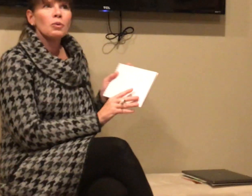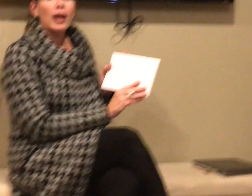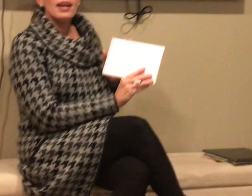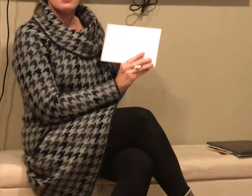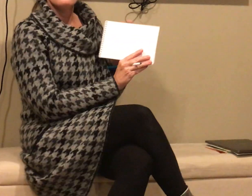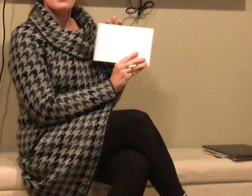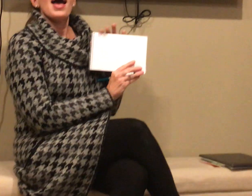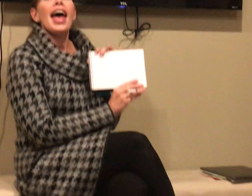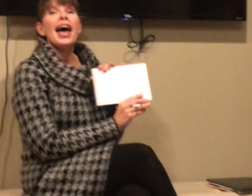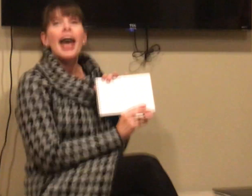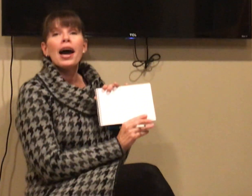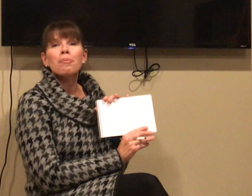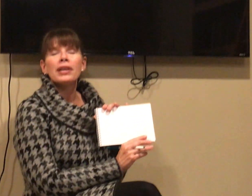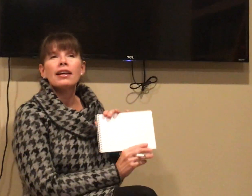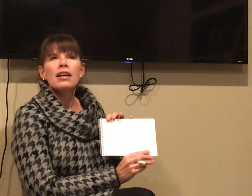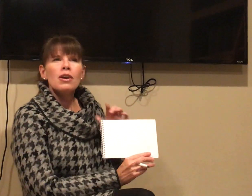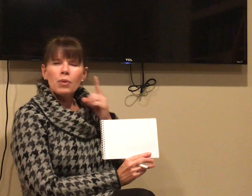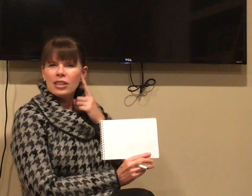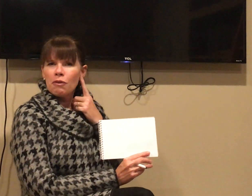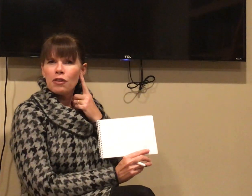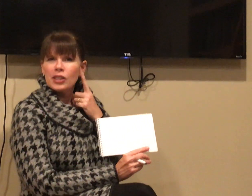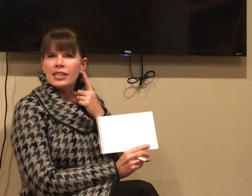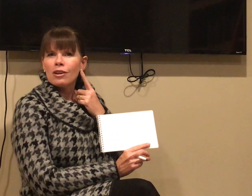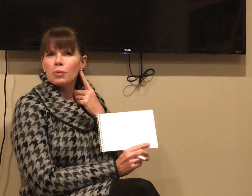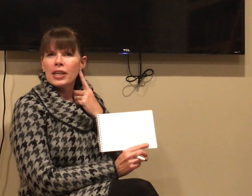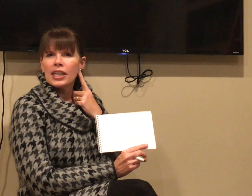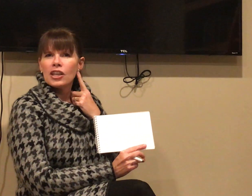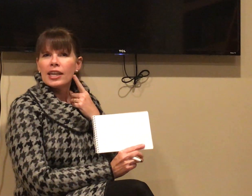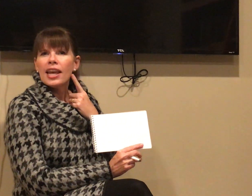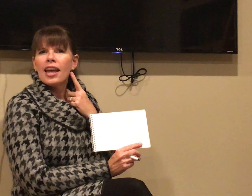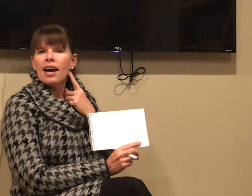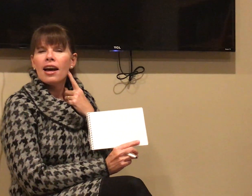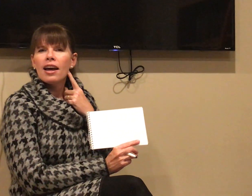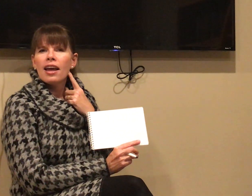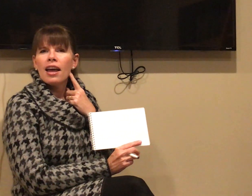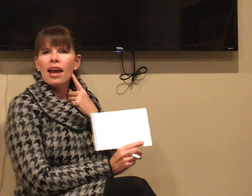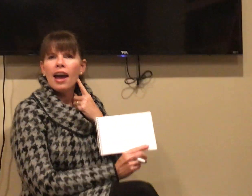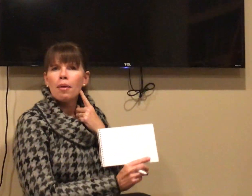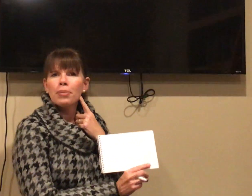write happy. What's the first sound we hear in happy?